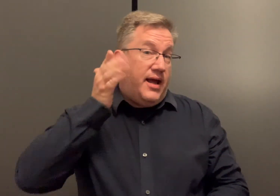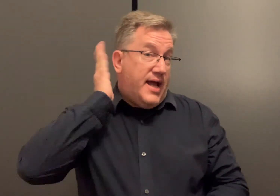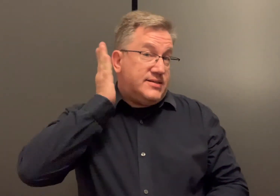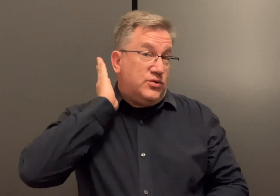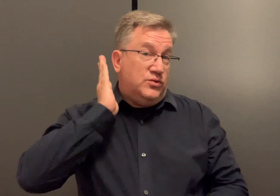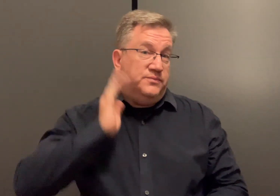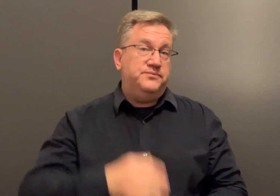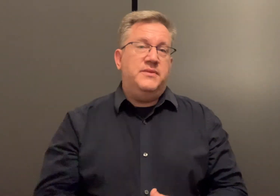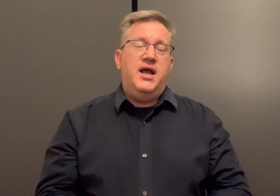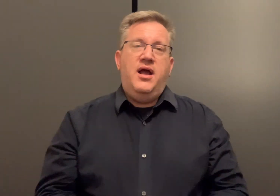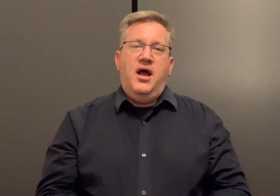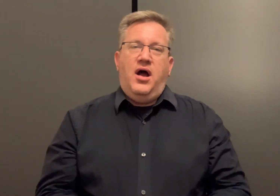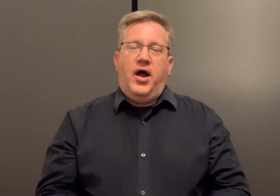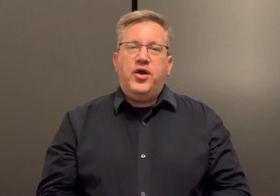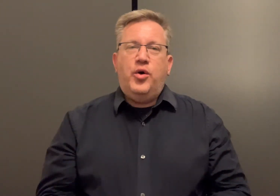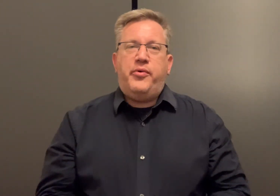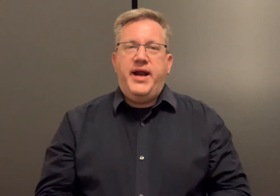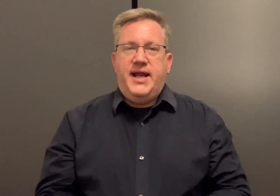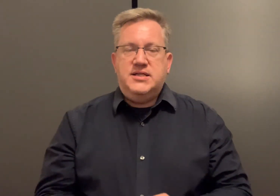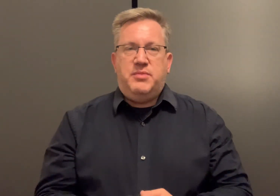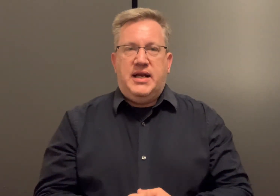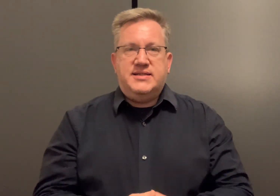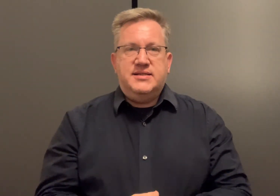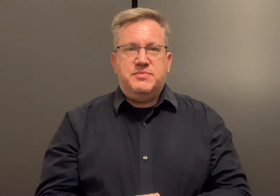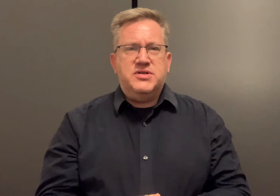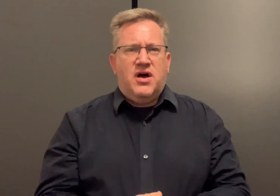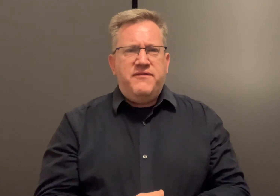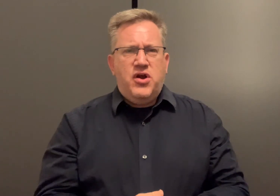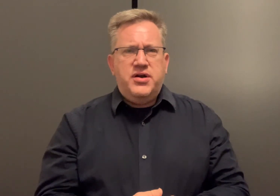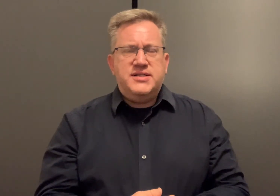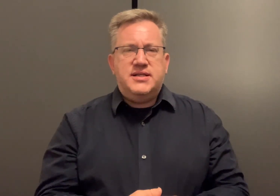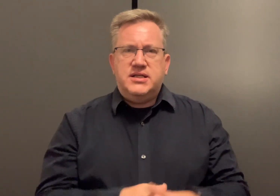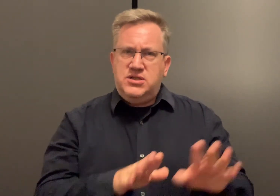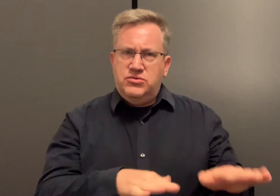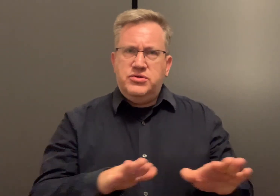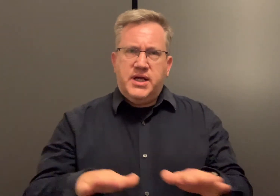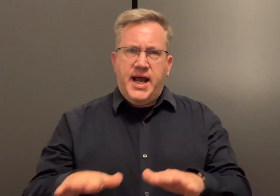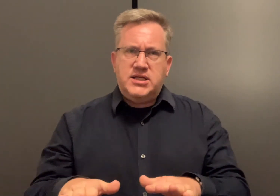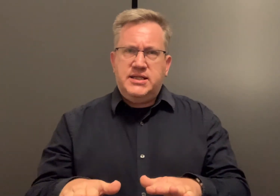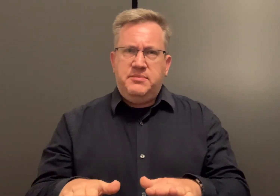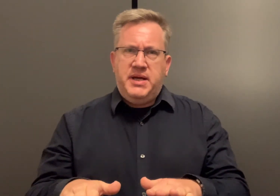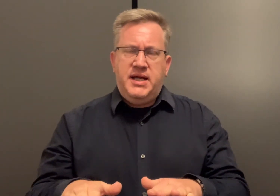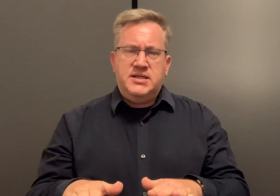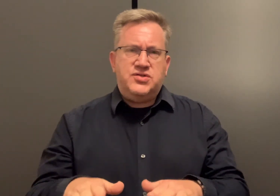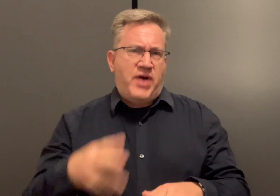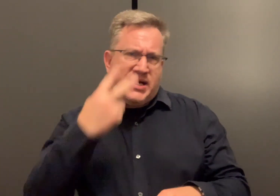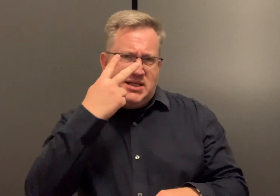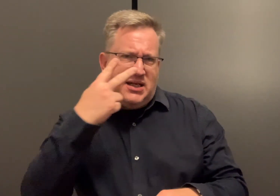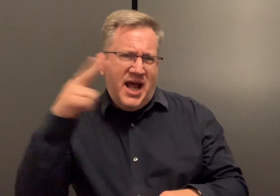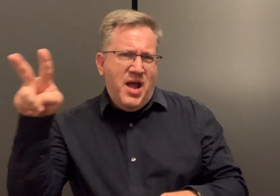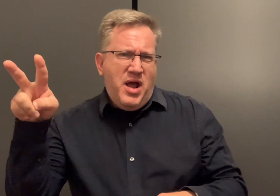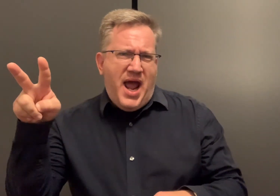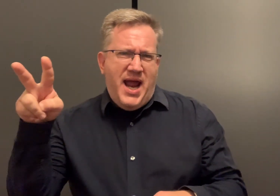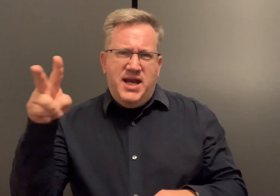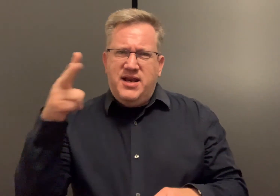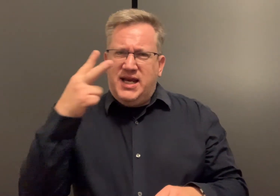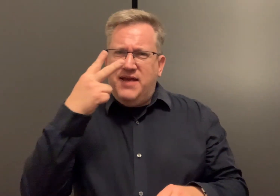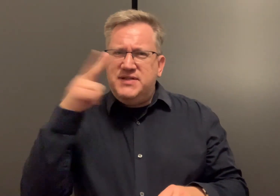at school. I incorporate it into my lessons because I've noticed that children can actually be distracted, and it gives them a